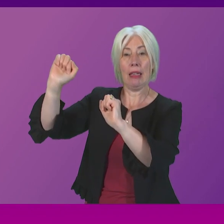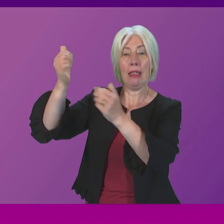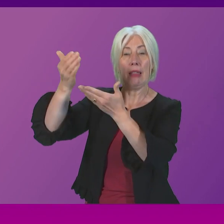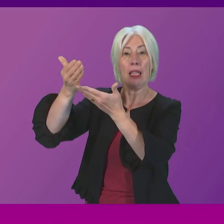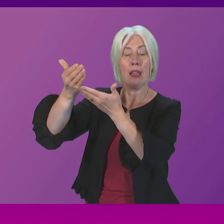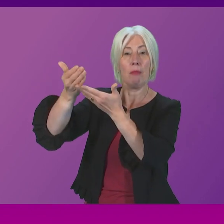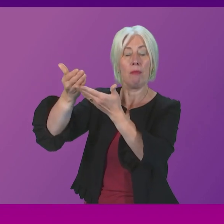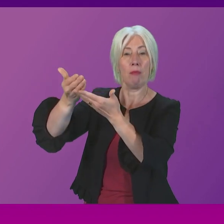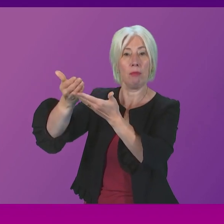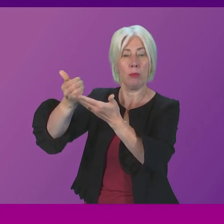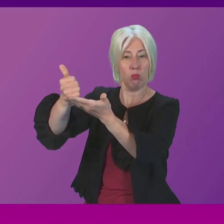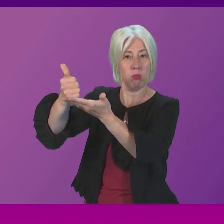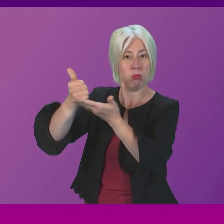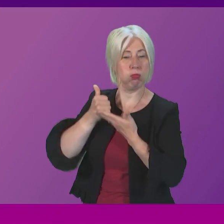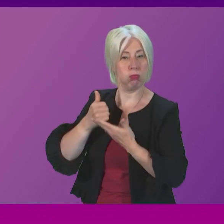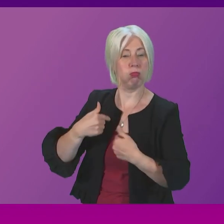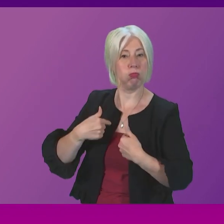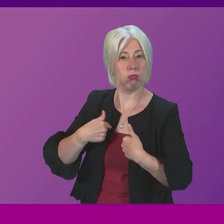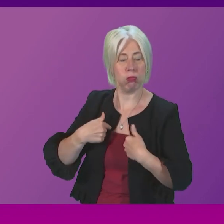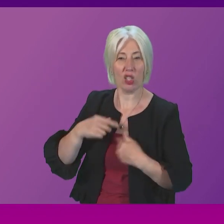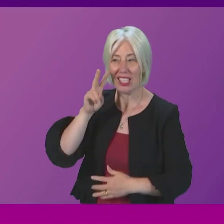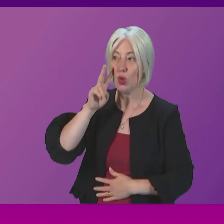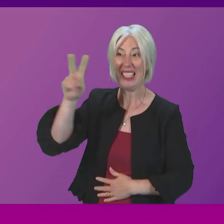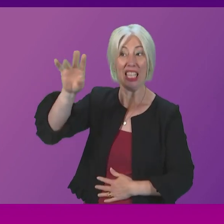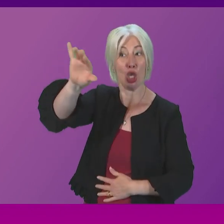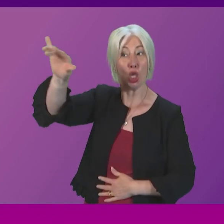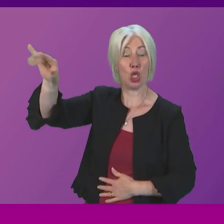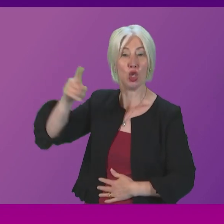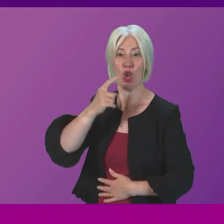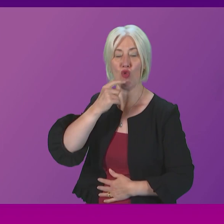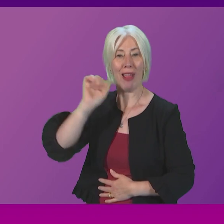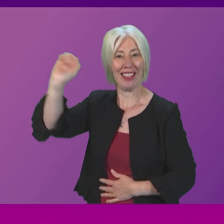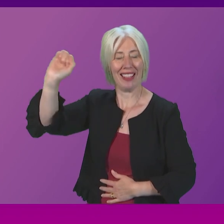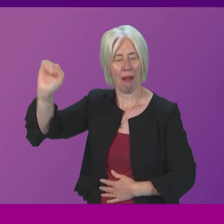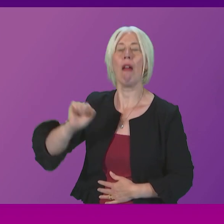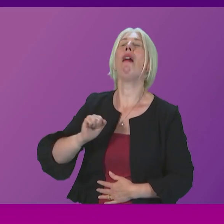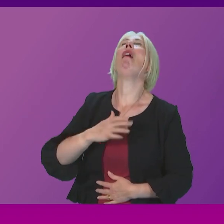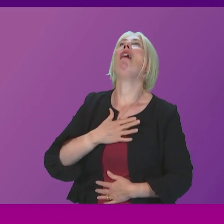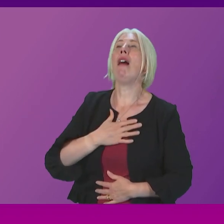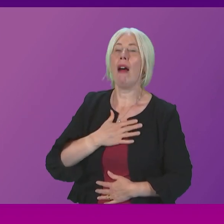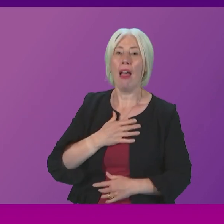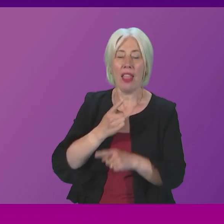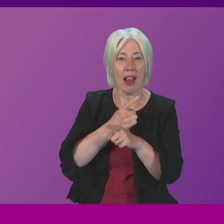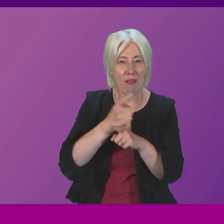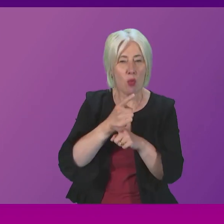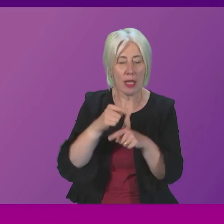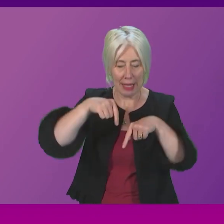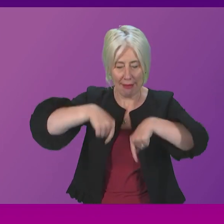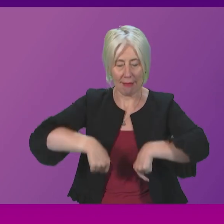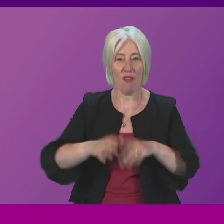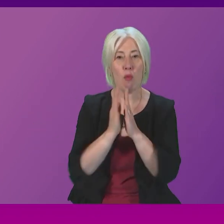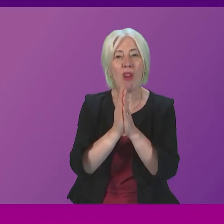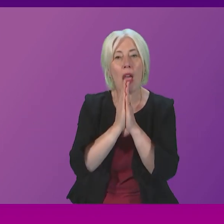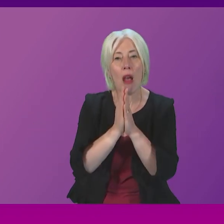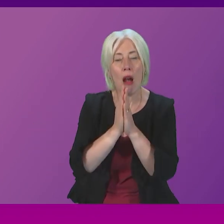tremendous support just to see them sitting there. And then once a week we have a prayer in